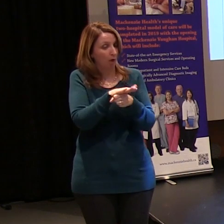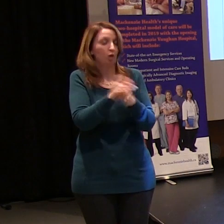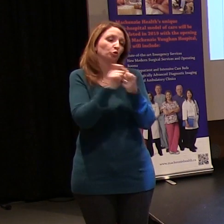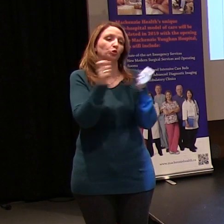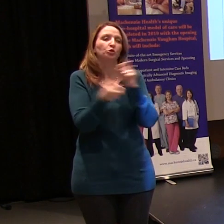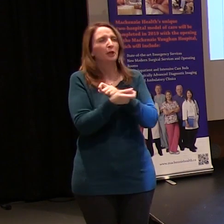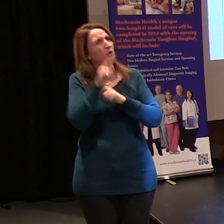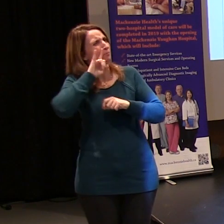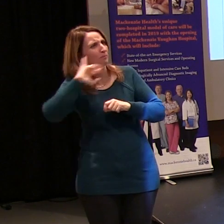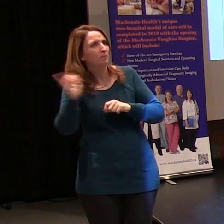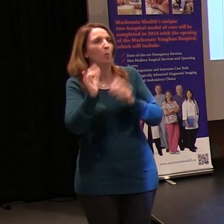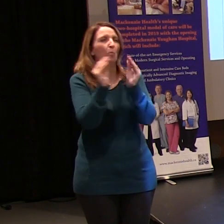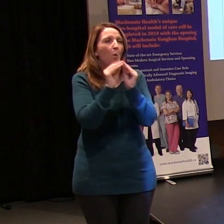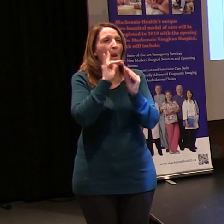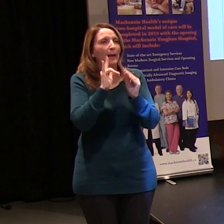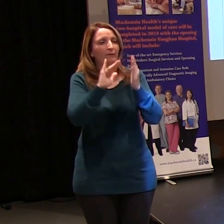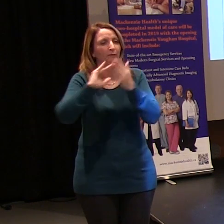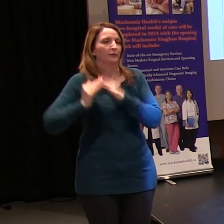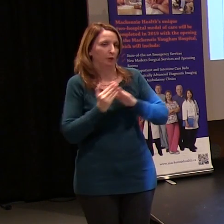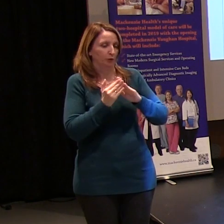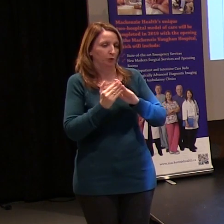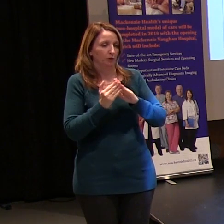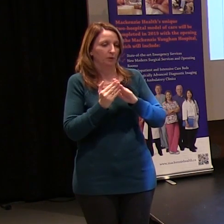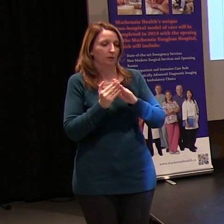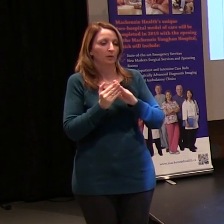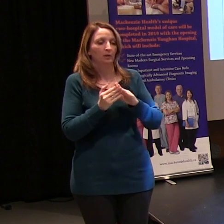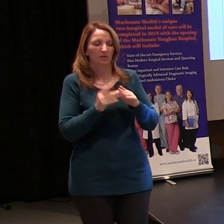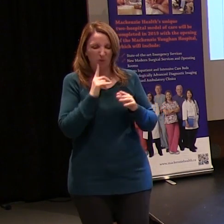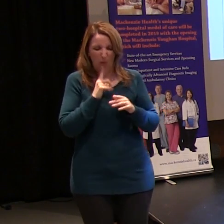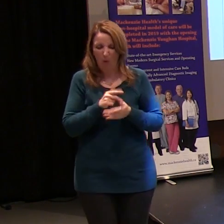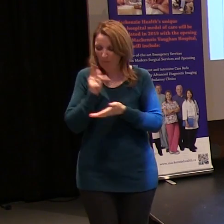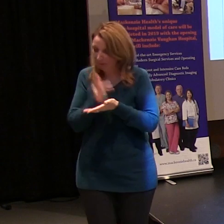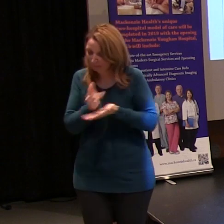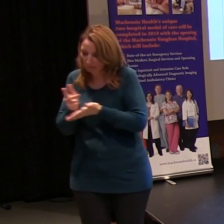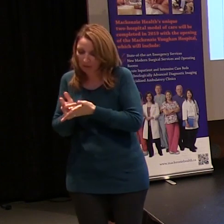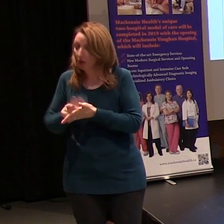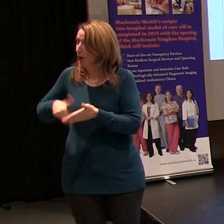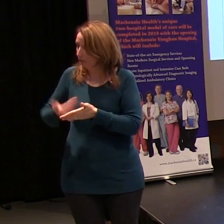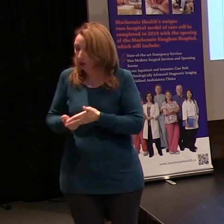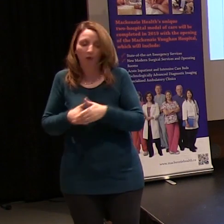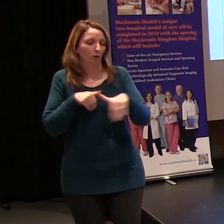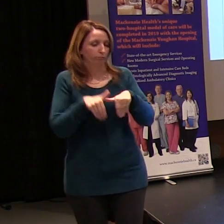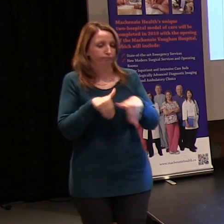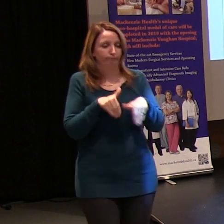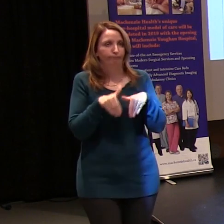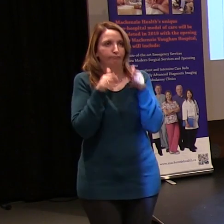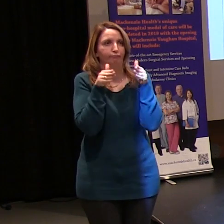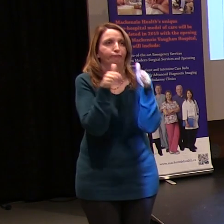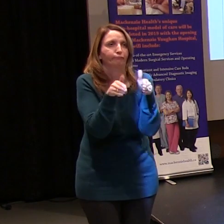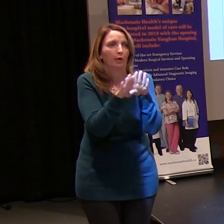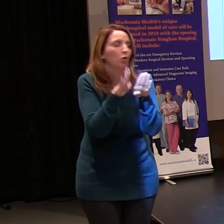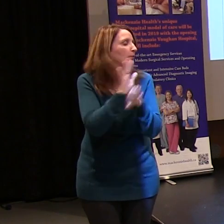to a village idea. So instead to come really through a parking lot and through a door, we're looking to create a feeling of